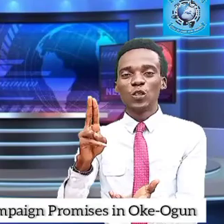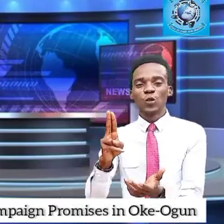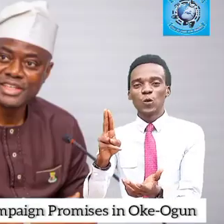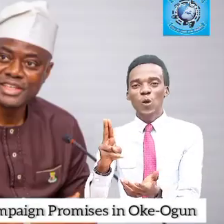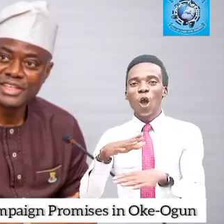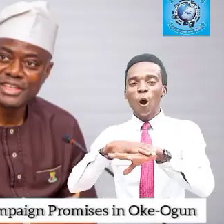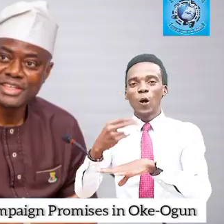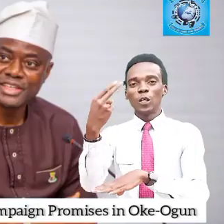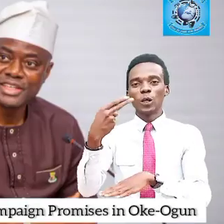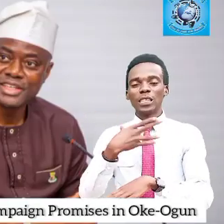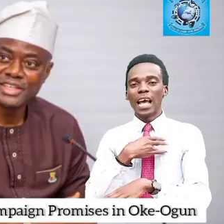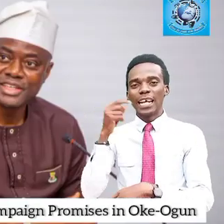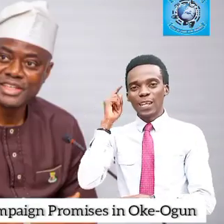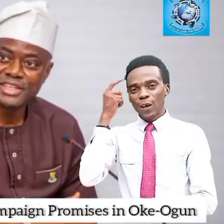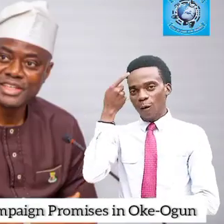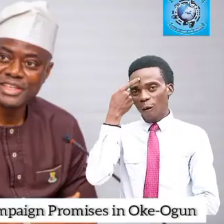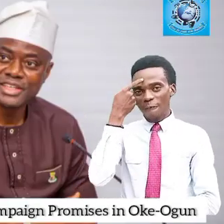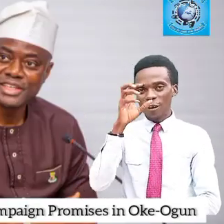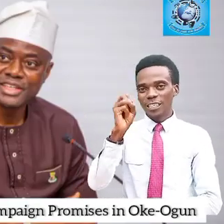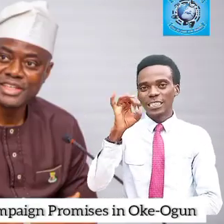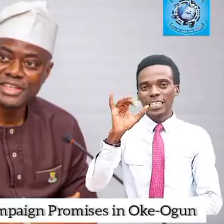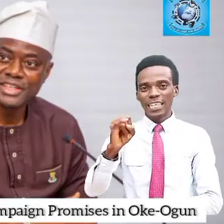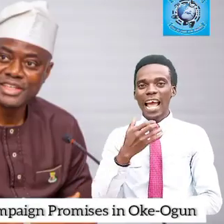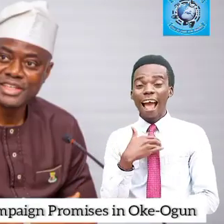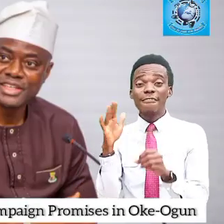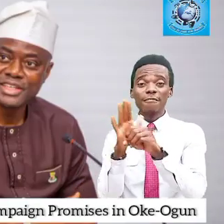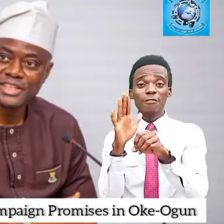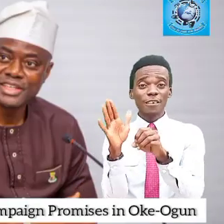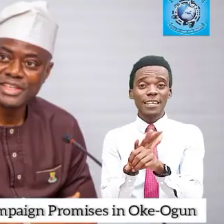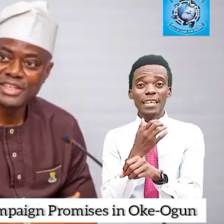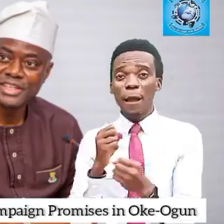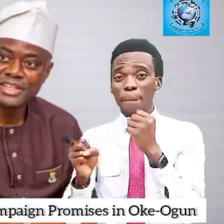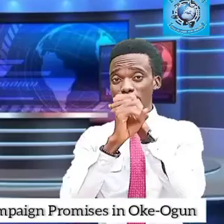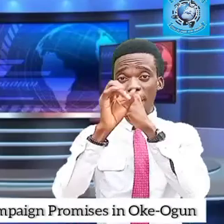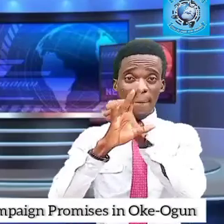and Governor Seyi Makinde has fulfilled its campaign promises in the state.